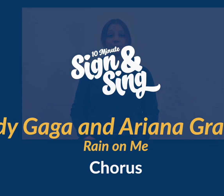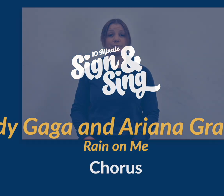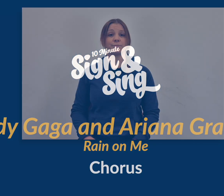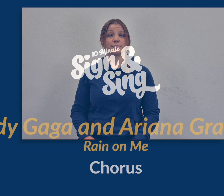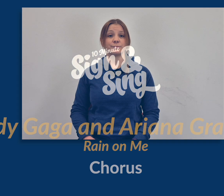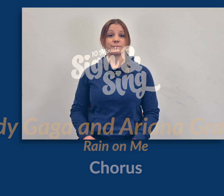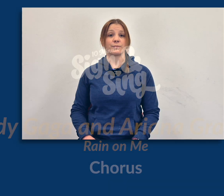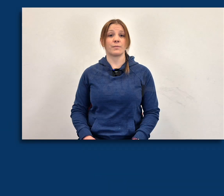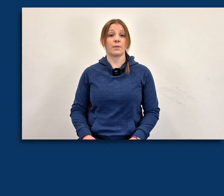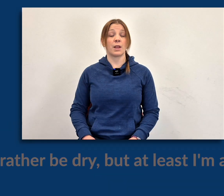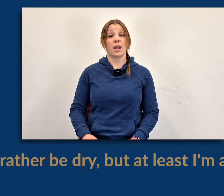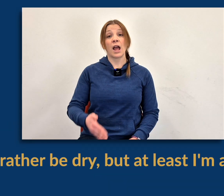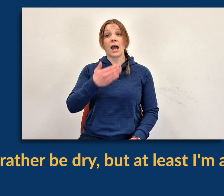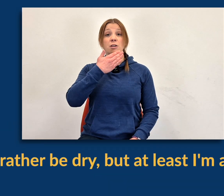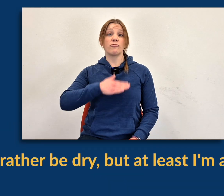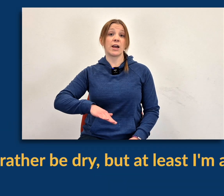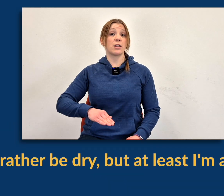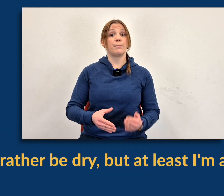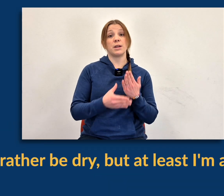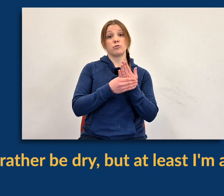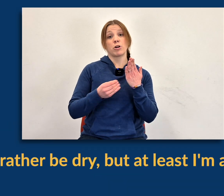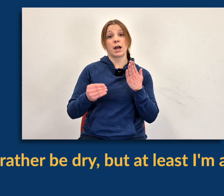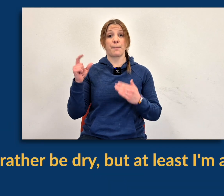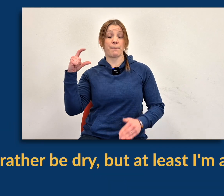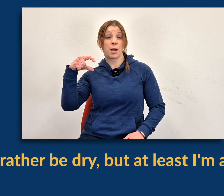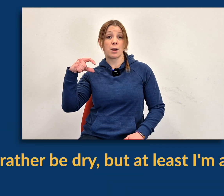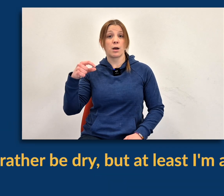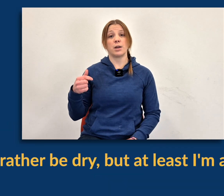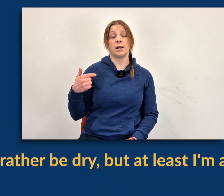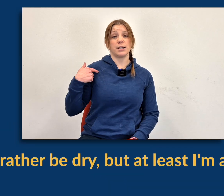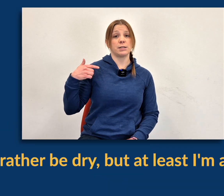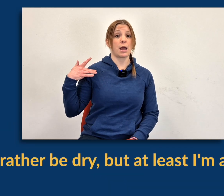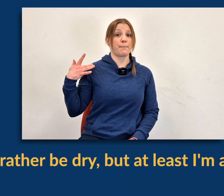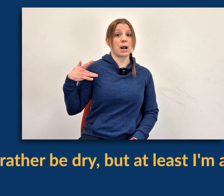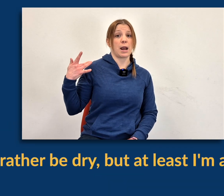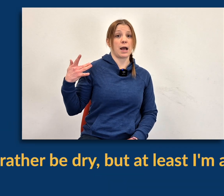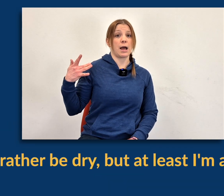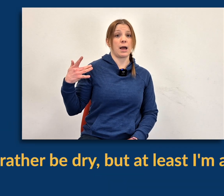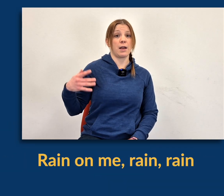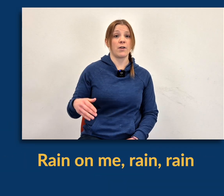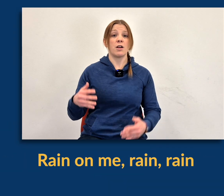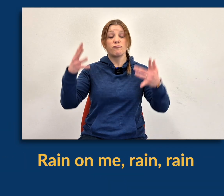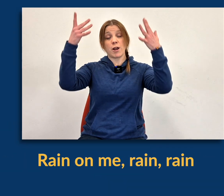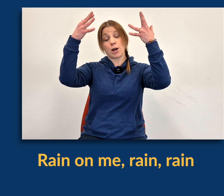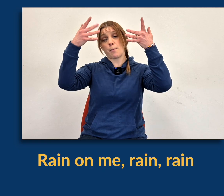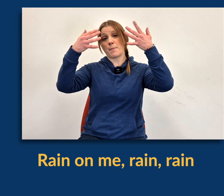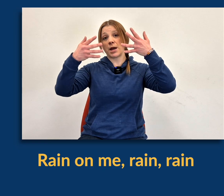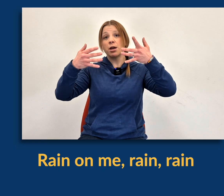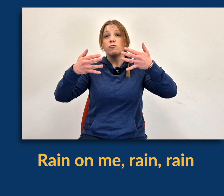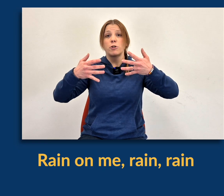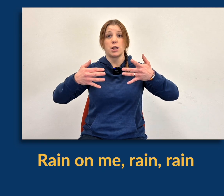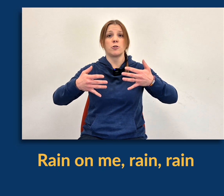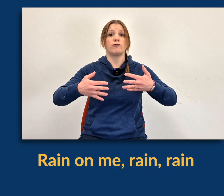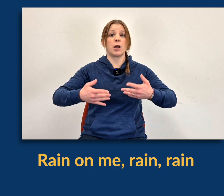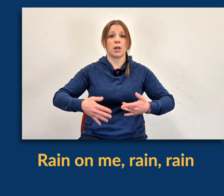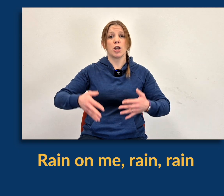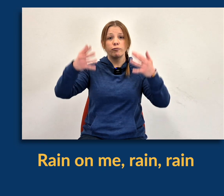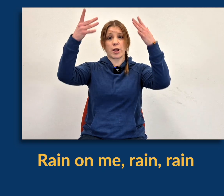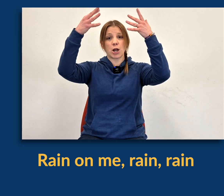I'm ready, rain on me. Drop, but at least I'm alive. Rain on me, rain, rain, rain on